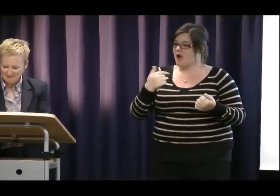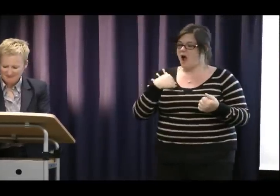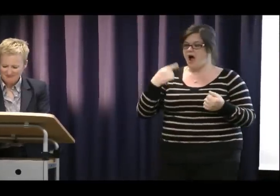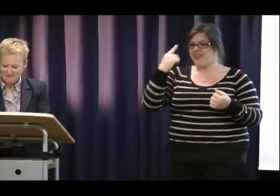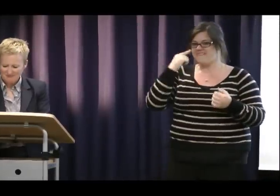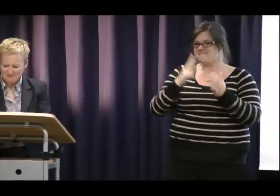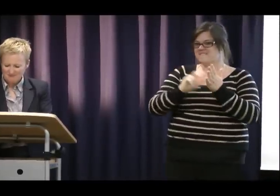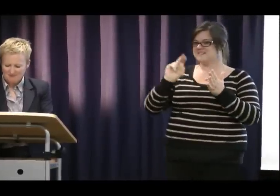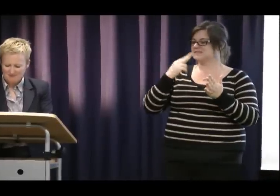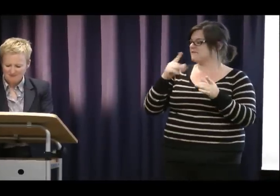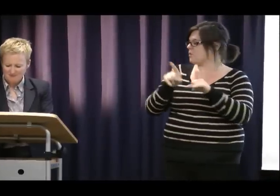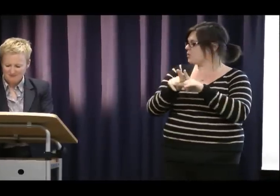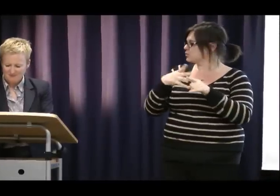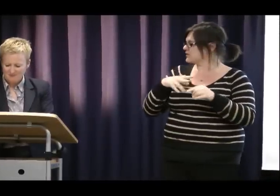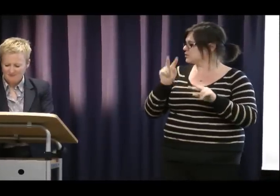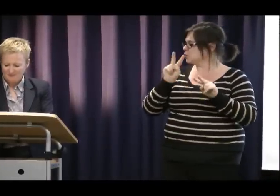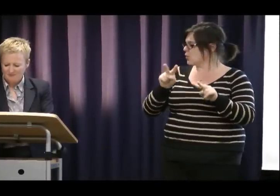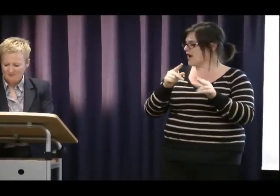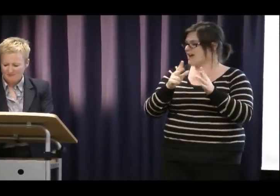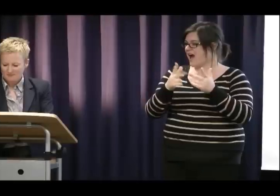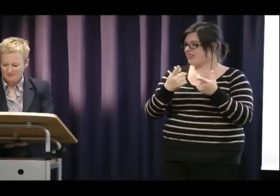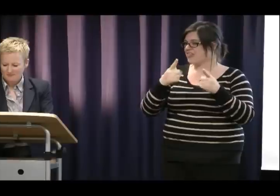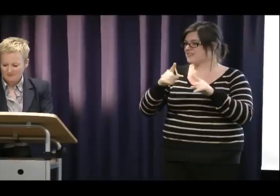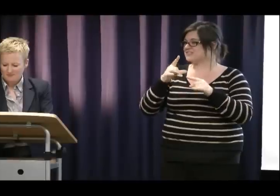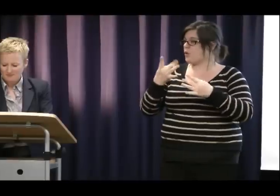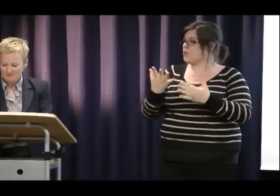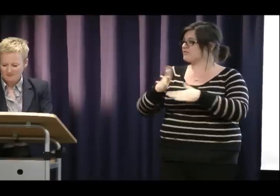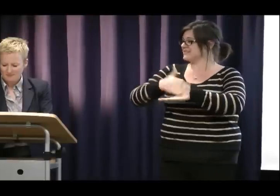Please risk the opportunity.